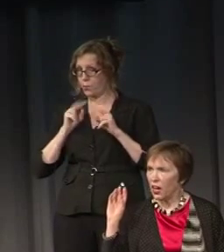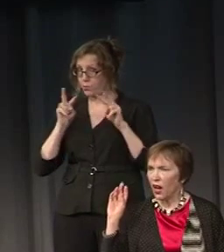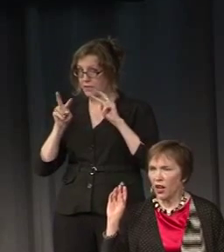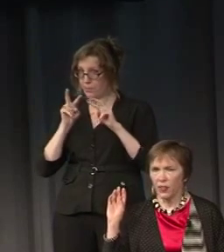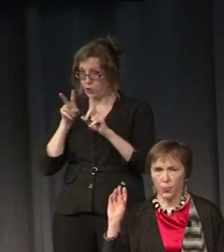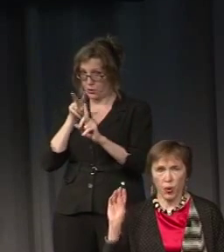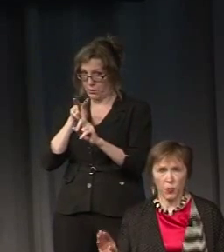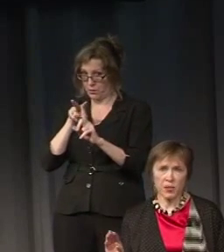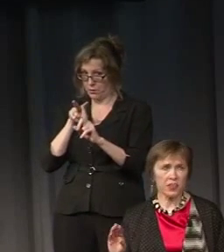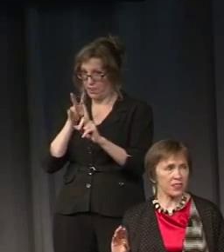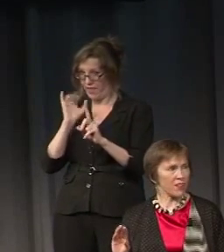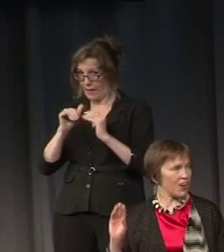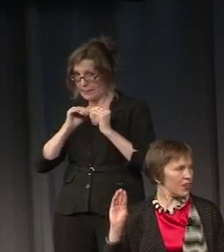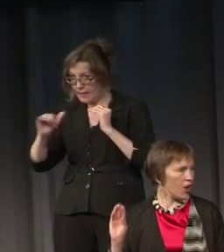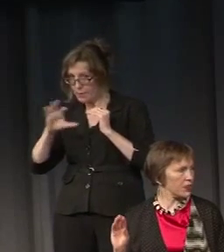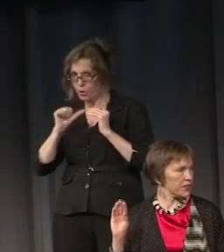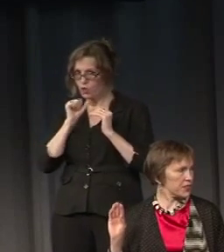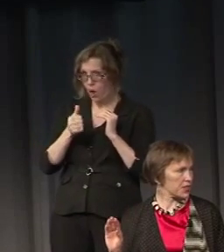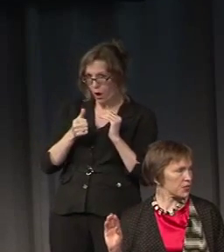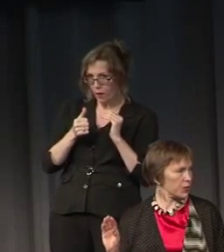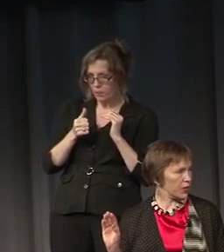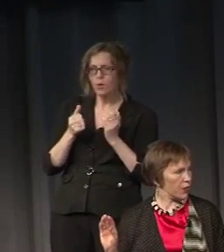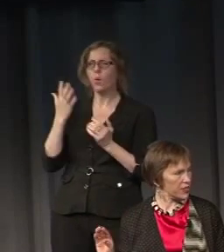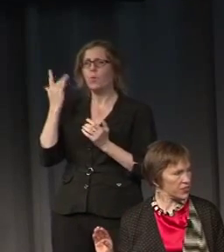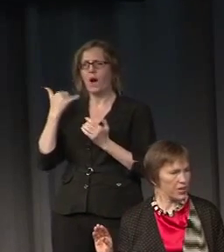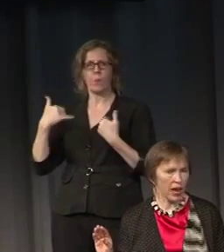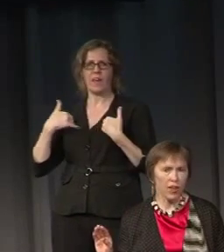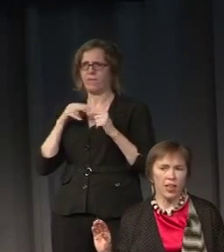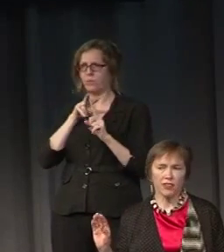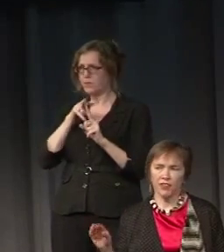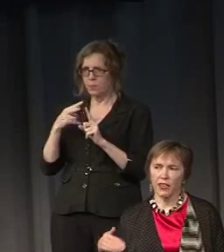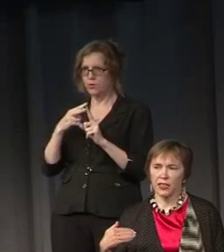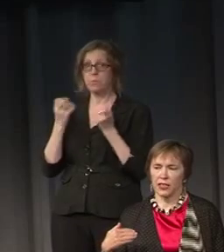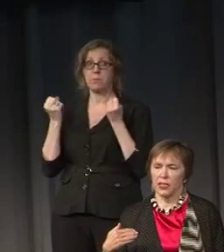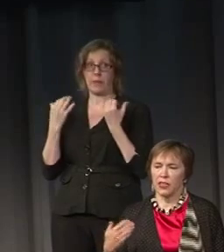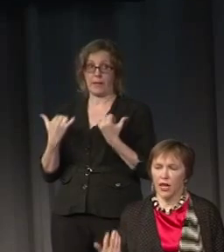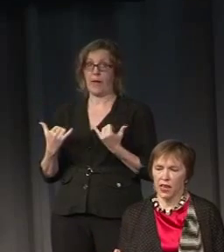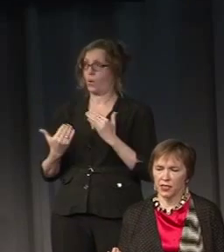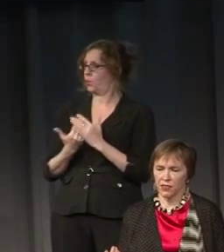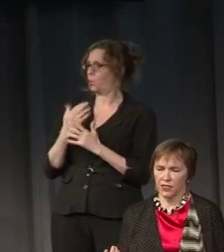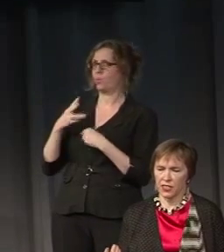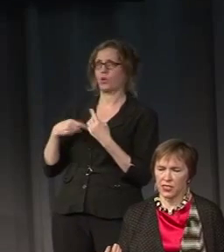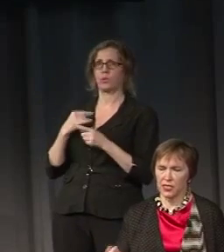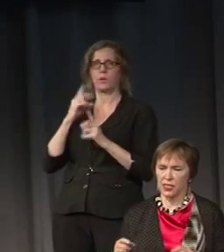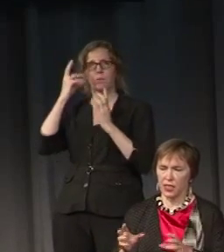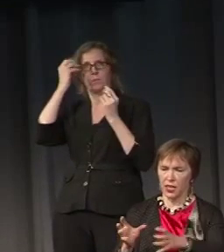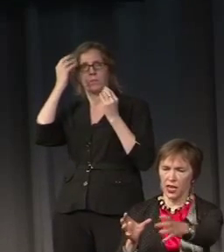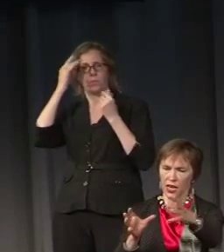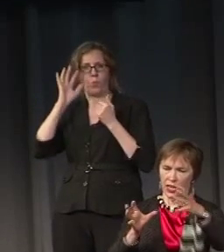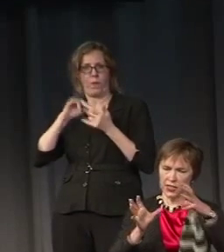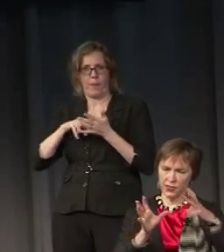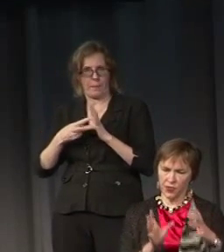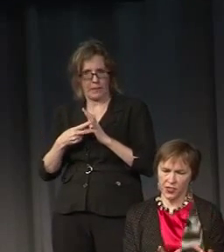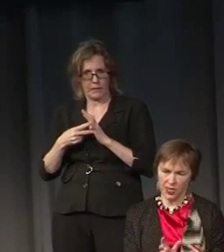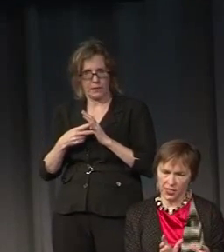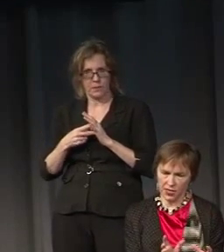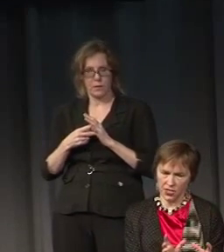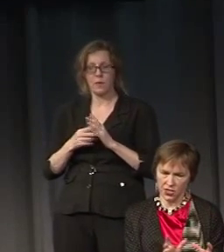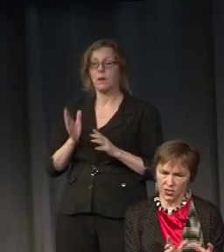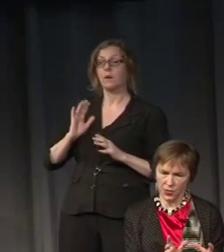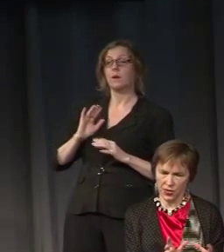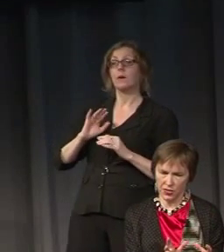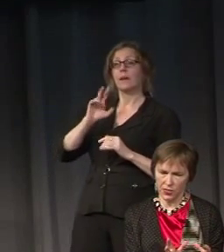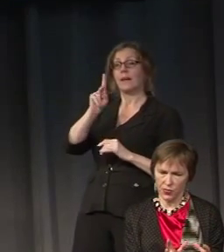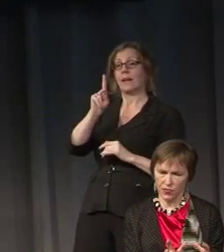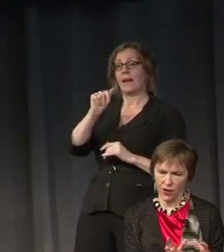perception, the purpose of art, all of those things were being questioned. Now, the fact that in the case of Kandinsky, his first